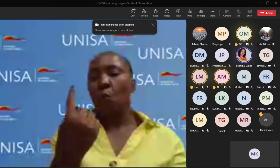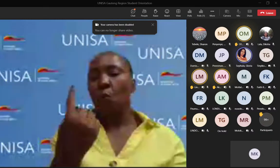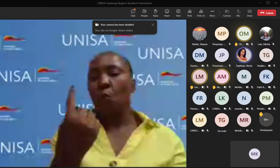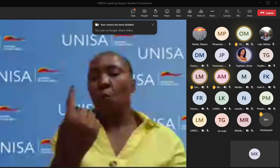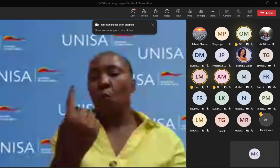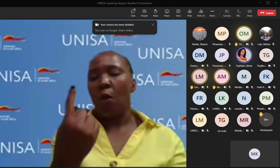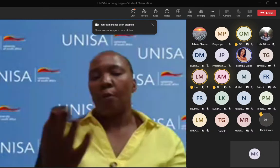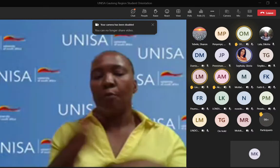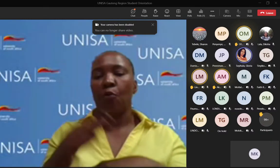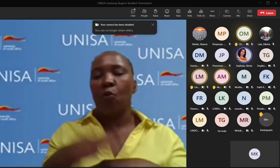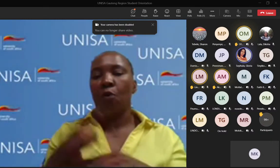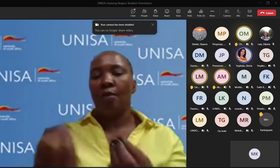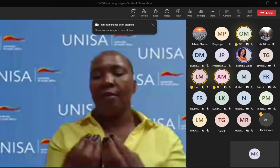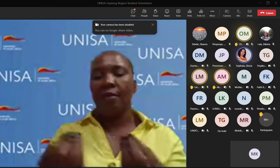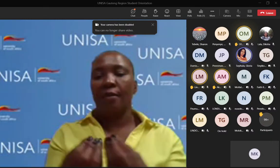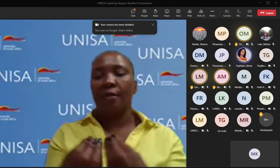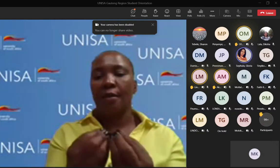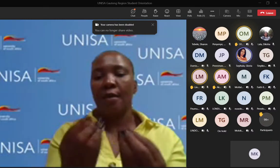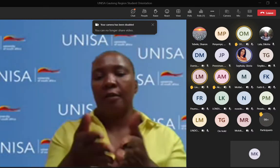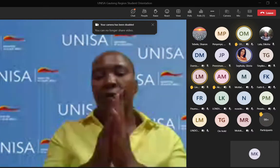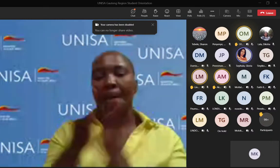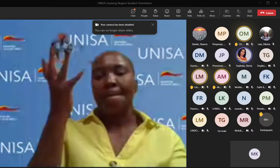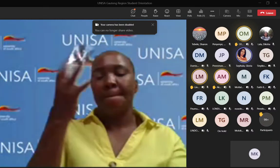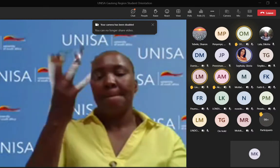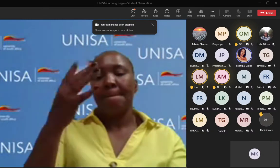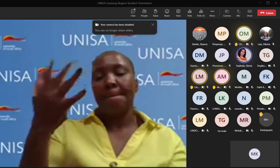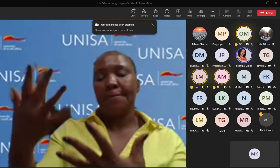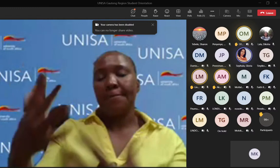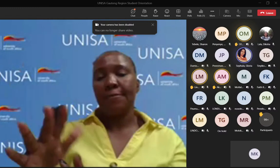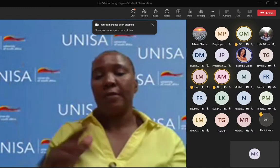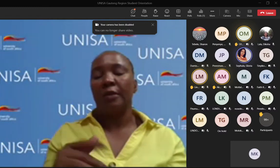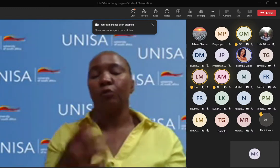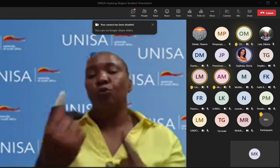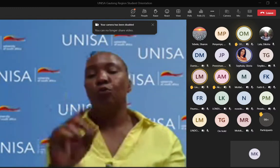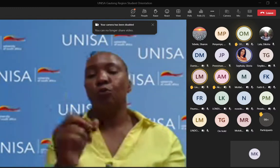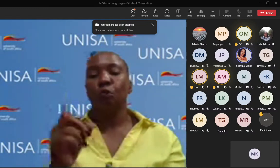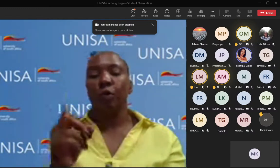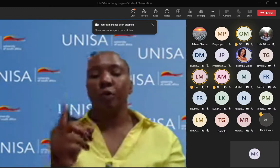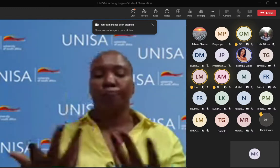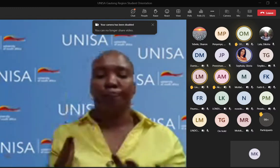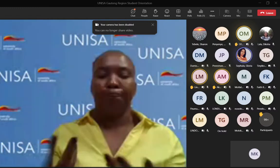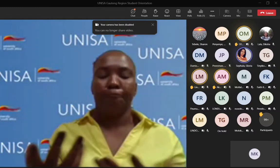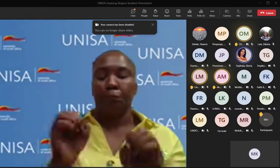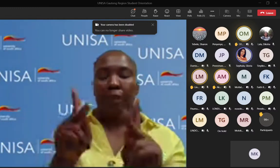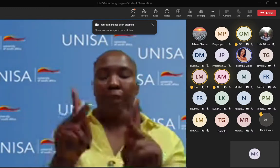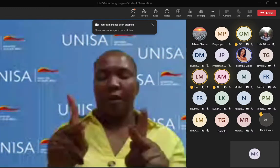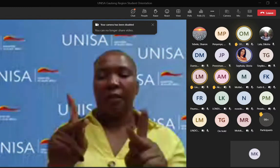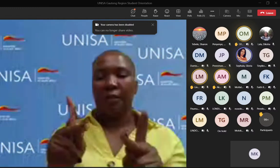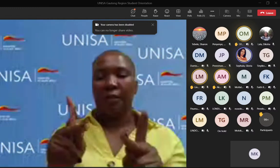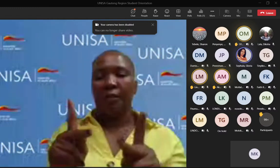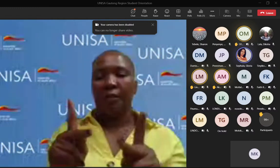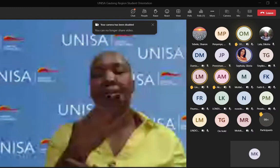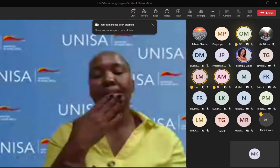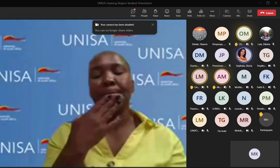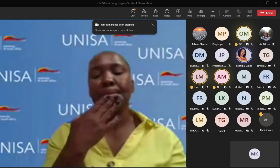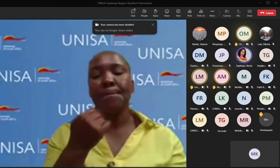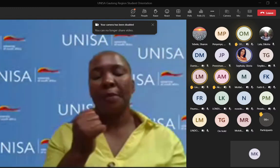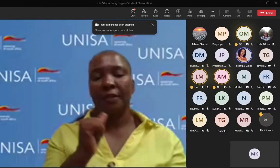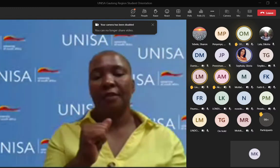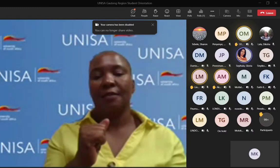request our presenters that have presented to if it is okay with them to please share their contact